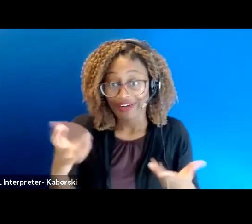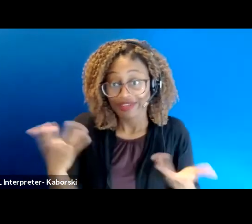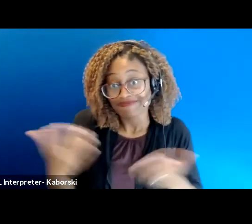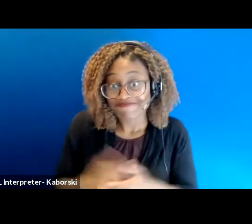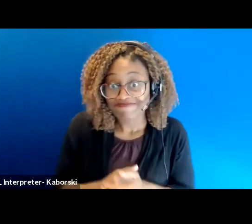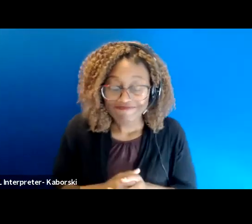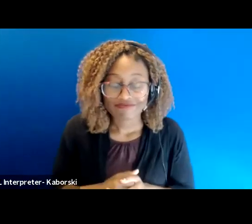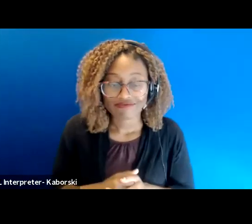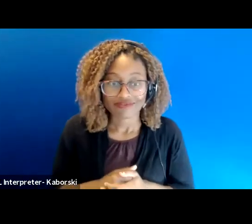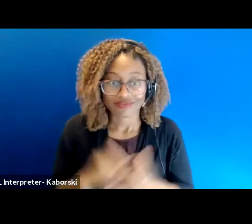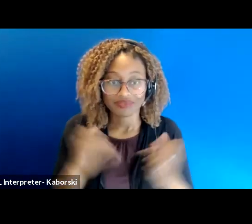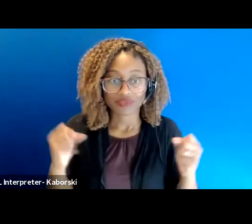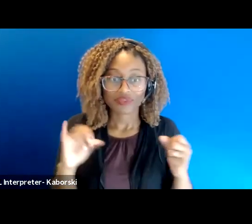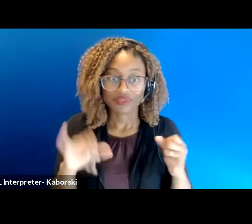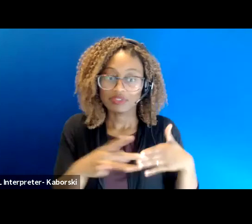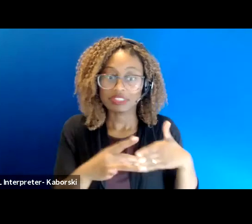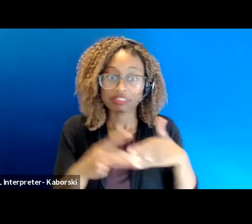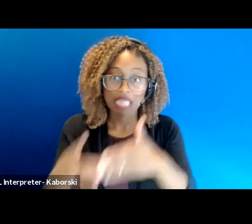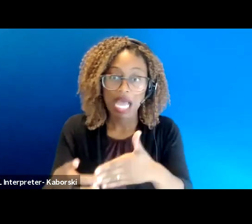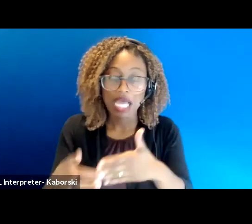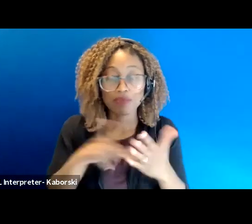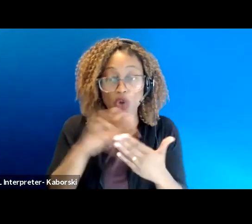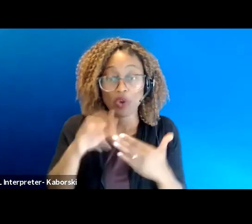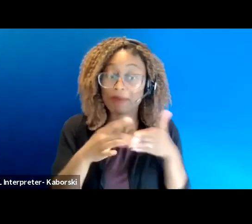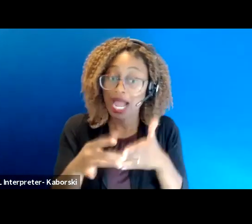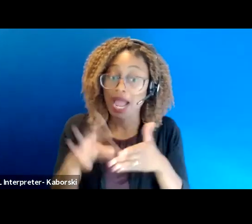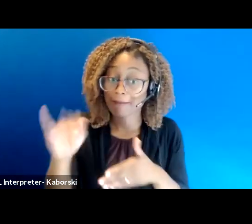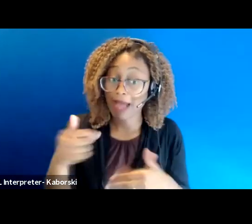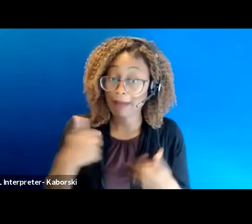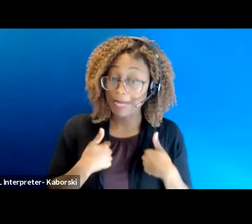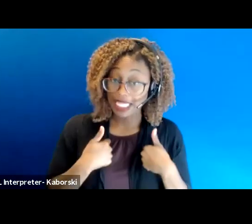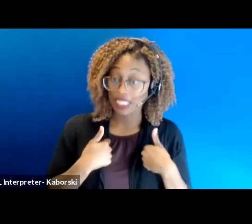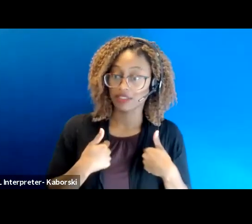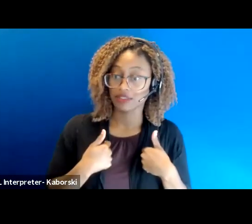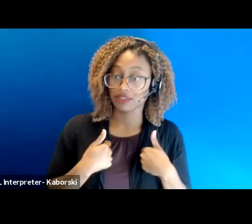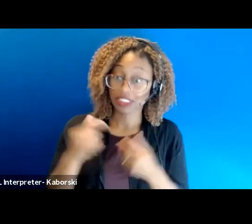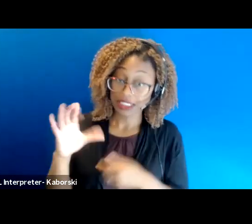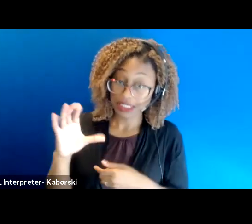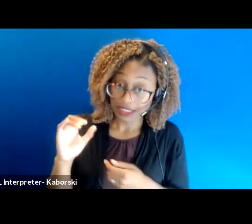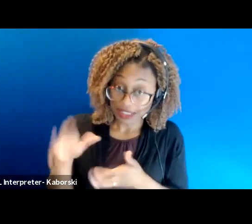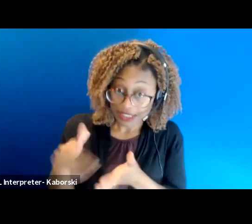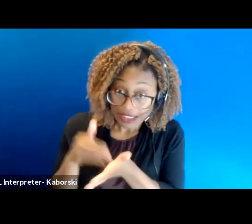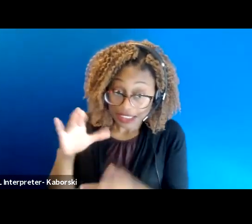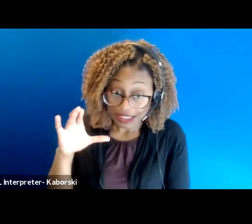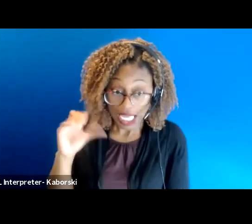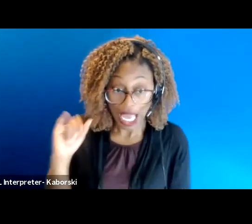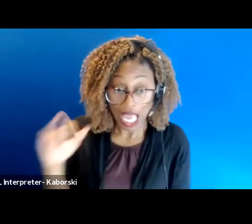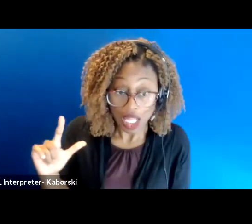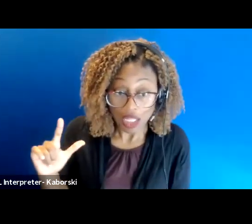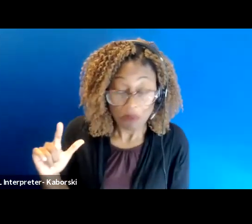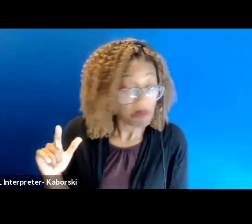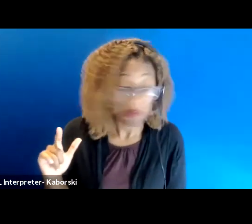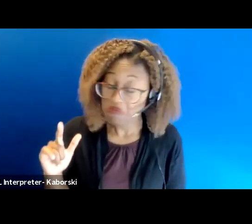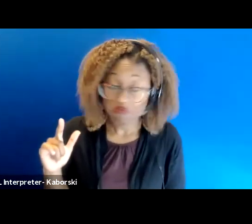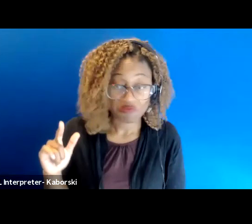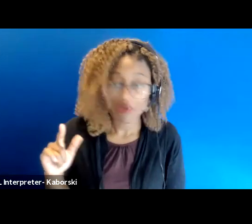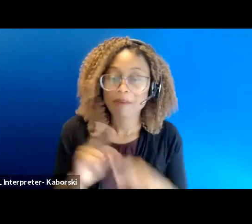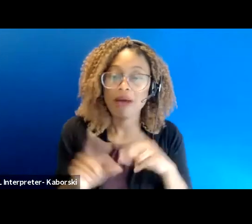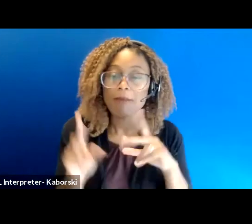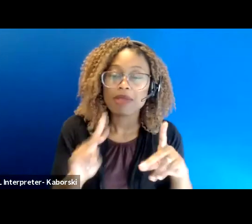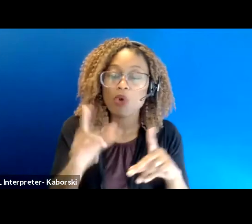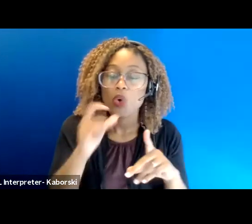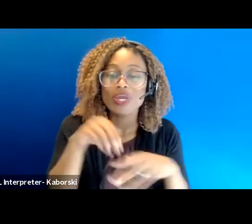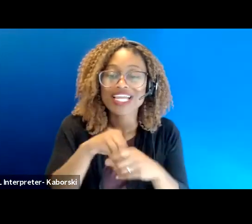is actually being guided by not me and not the center, but by people in our